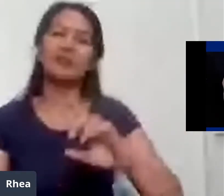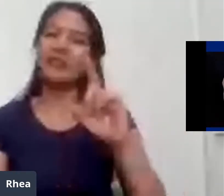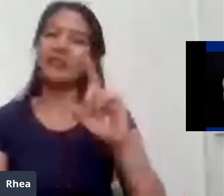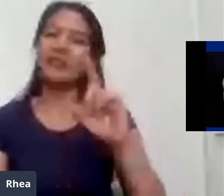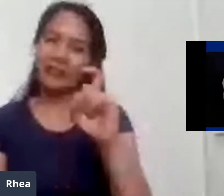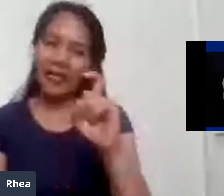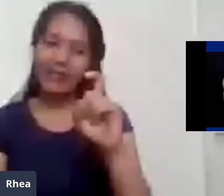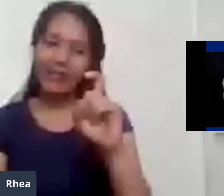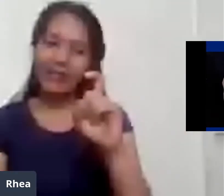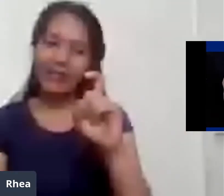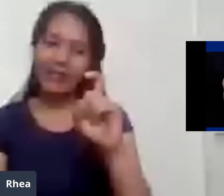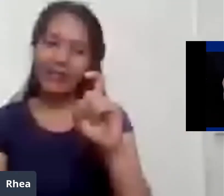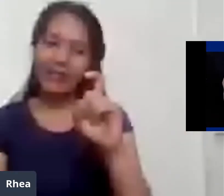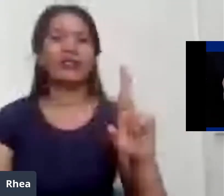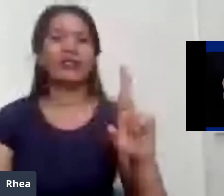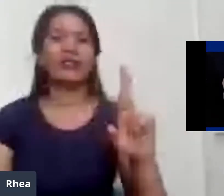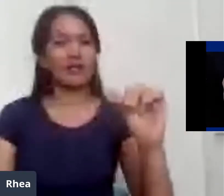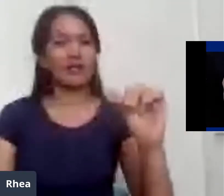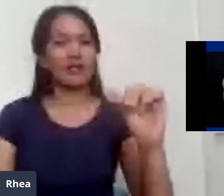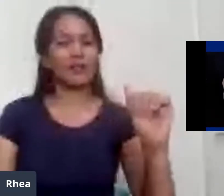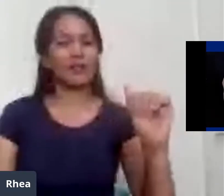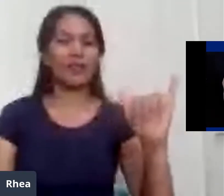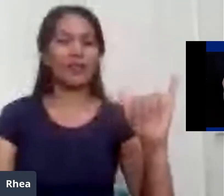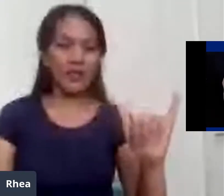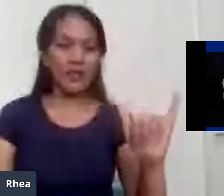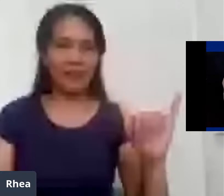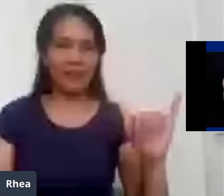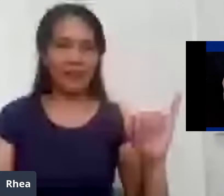X-ray. Or the other would spell it as